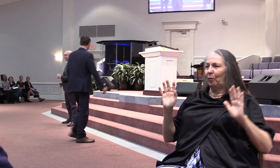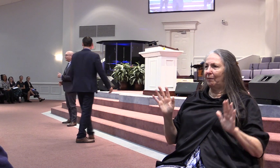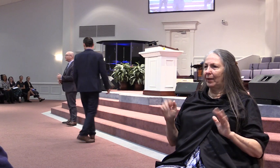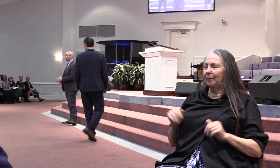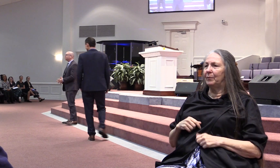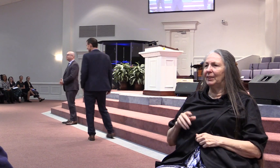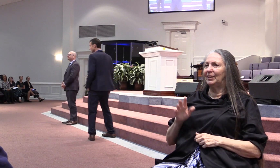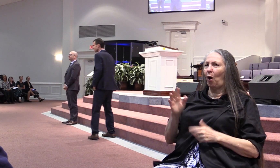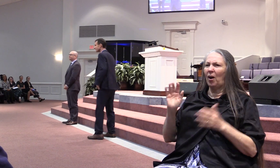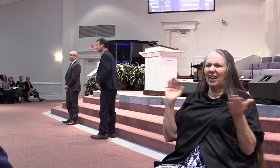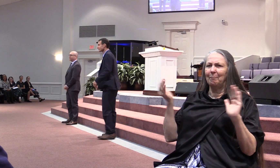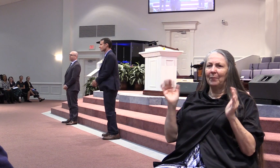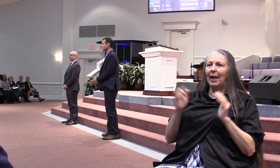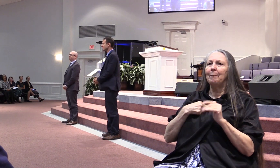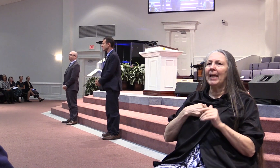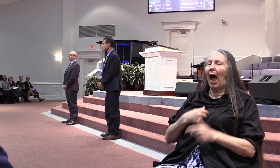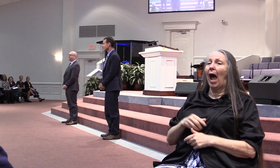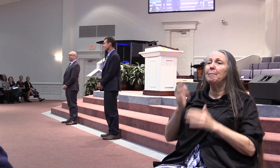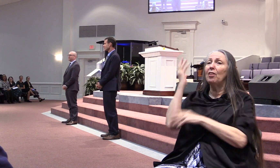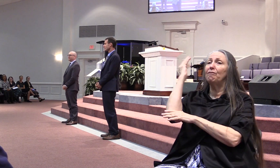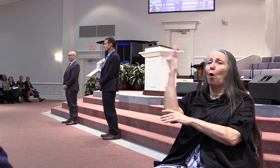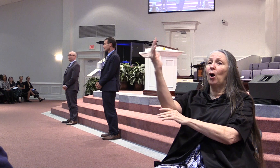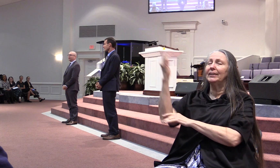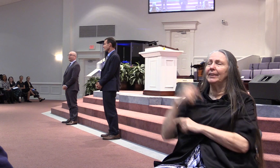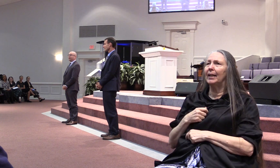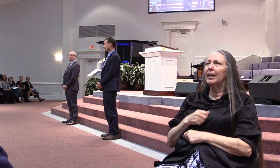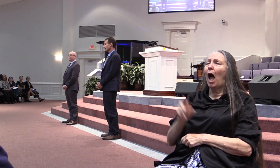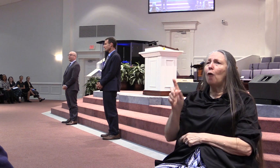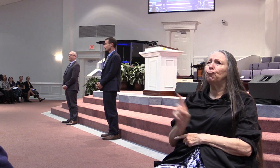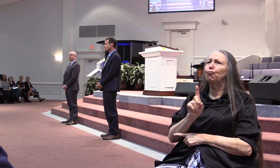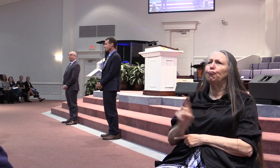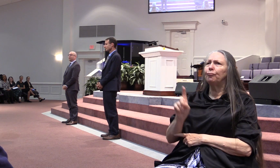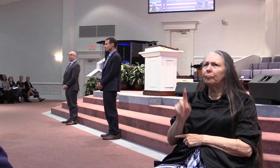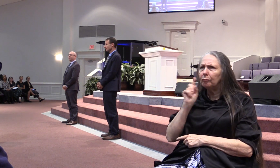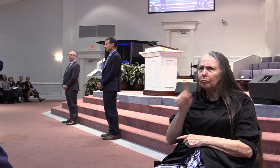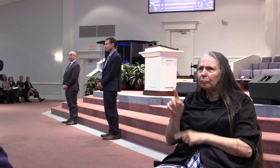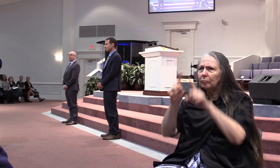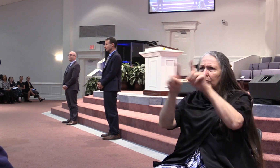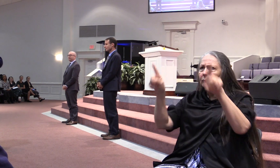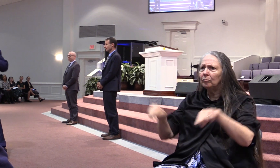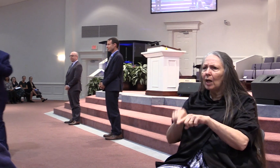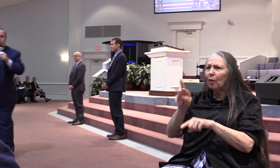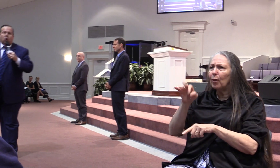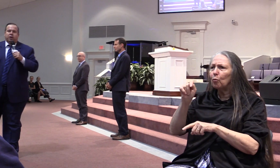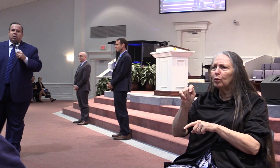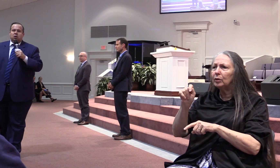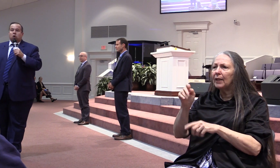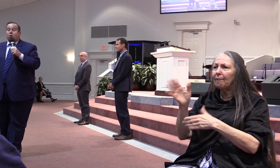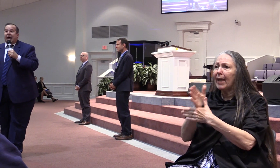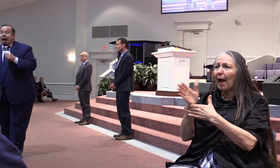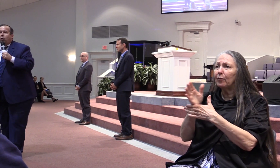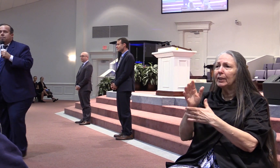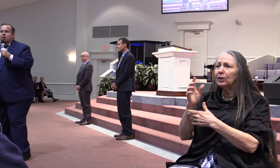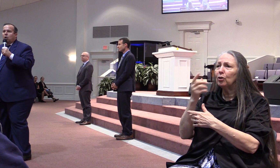I'm walking down through the forest. I see this little sign. I'll go up and read it, and it says, and I quote, "The roots of the average redwood